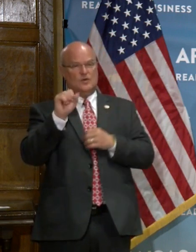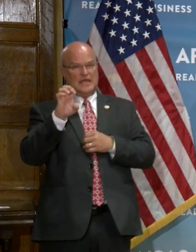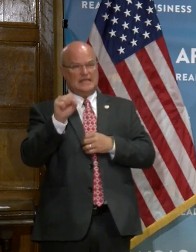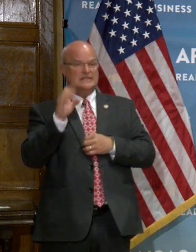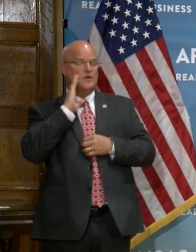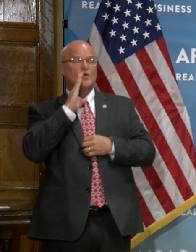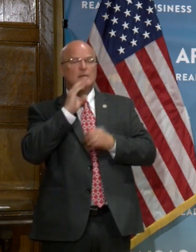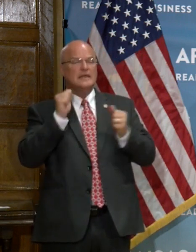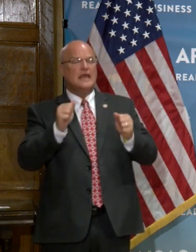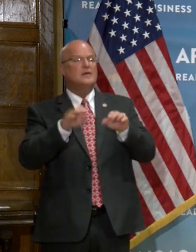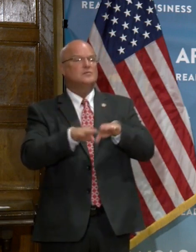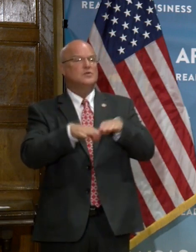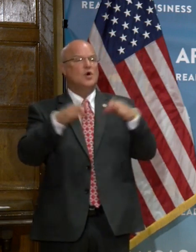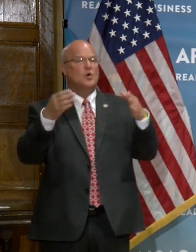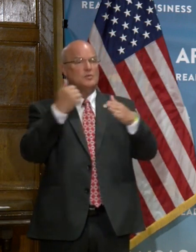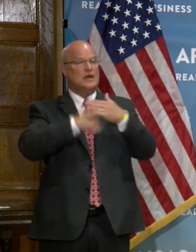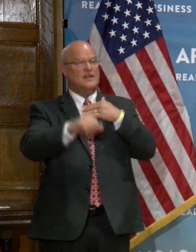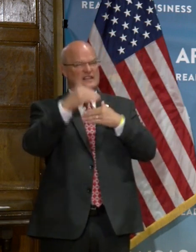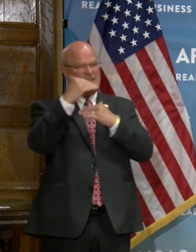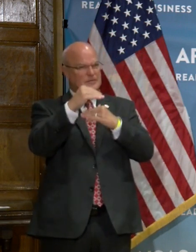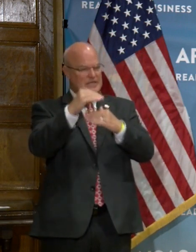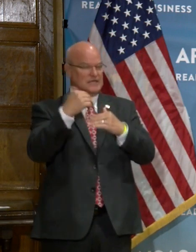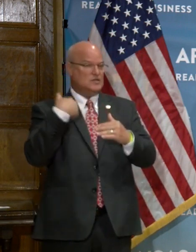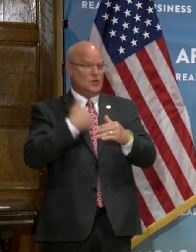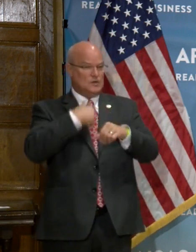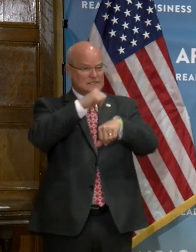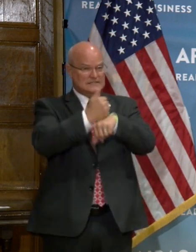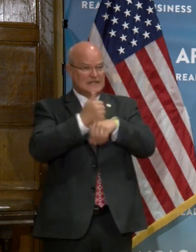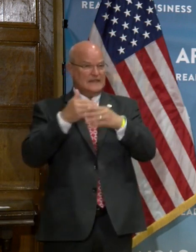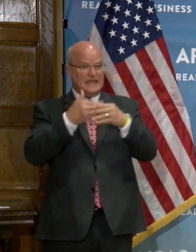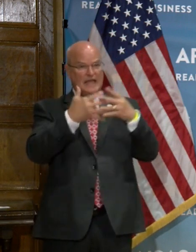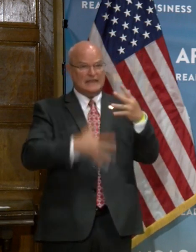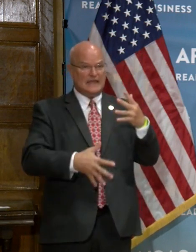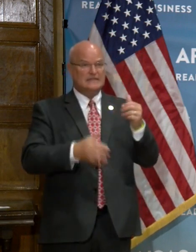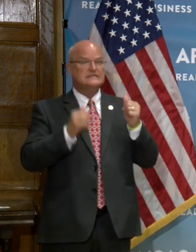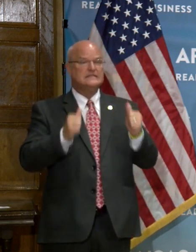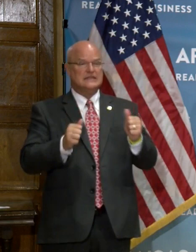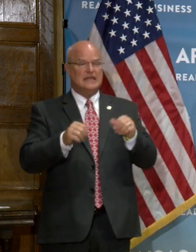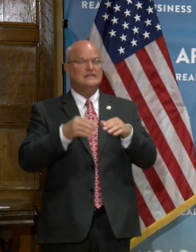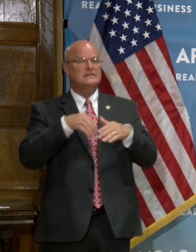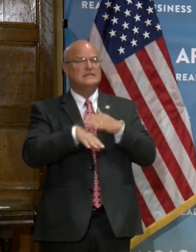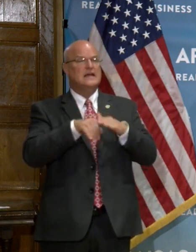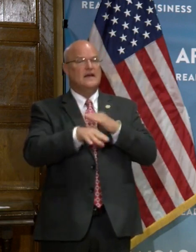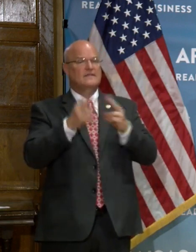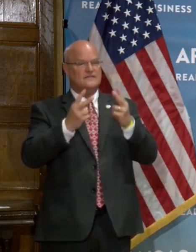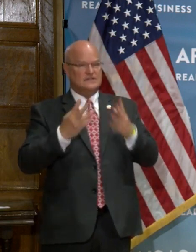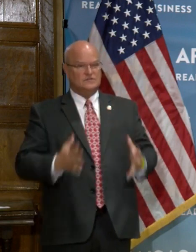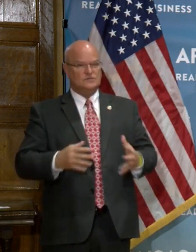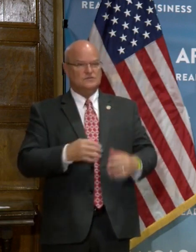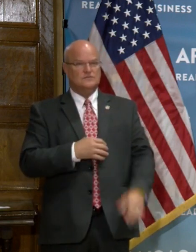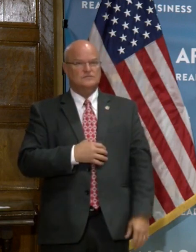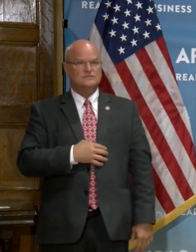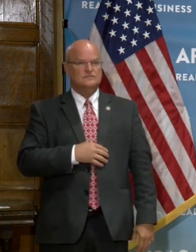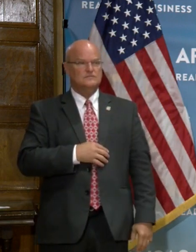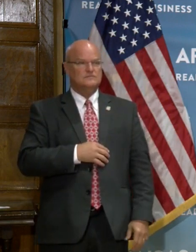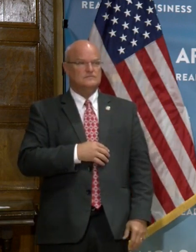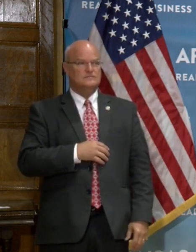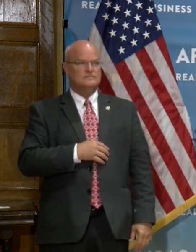and they will be able to, under the limitations that we put in our guidance, will be able to start allowing visitors.